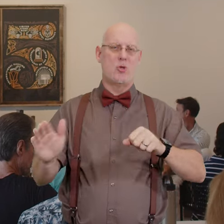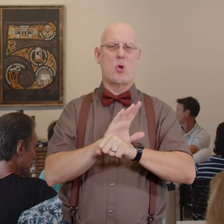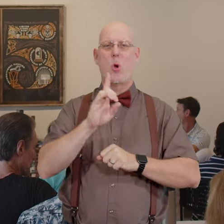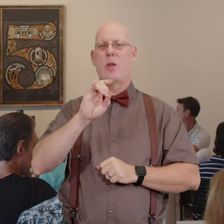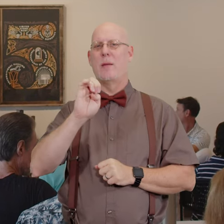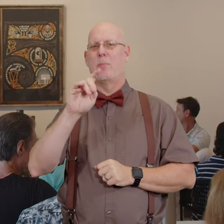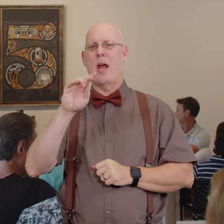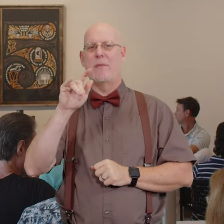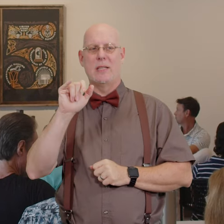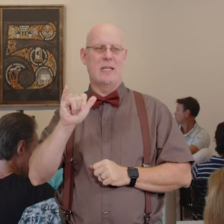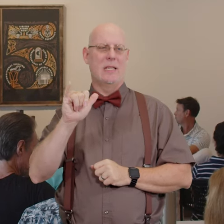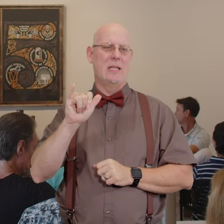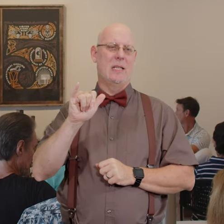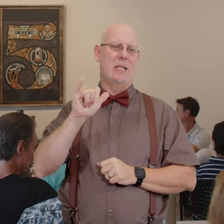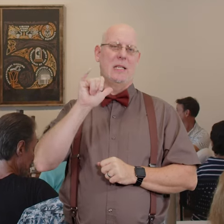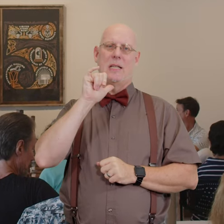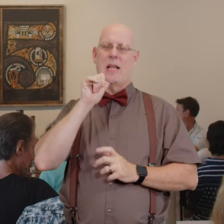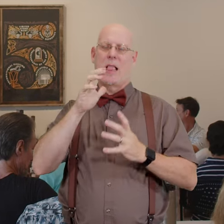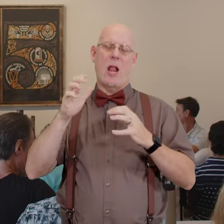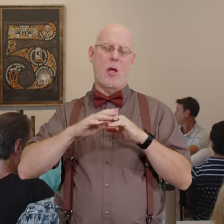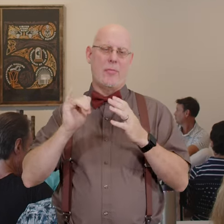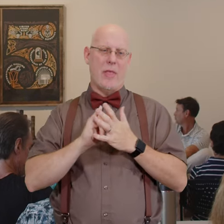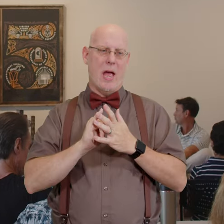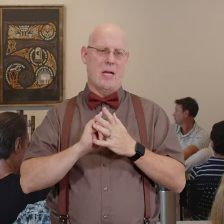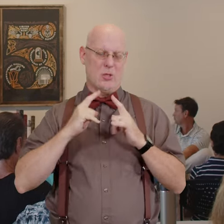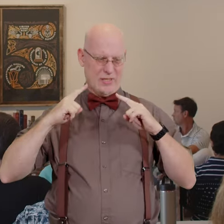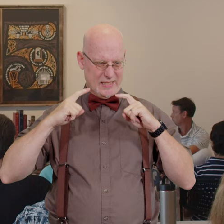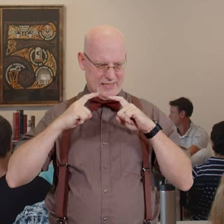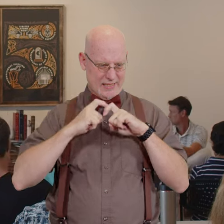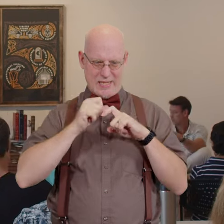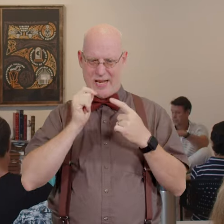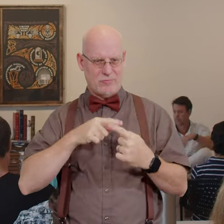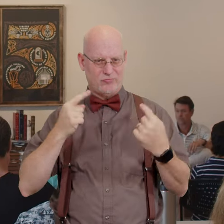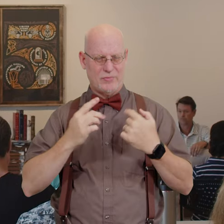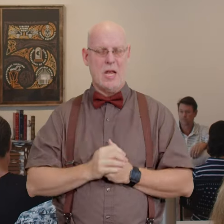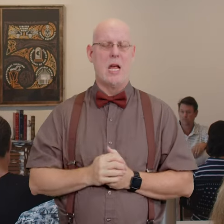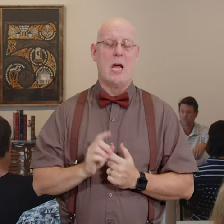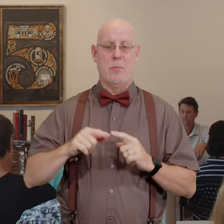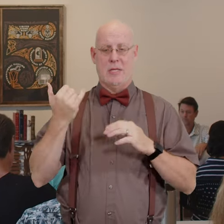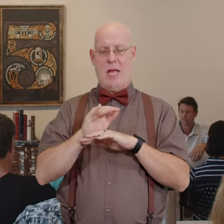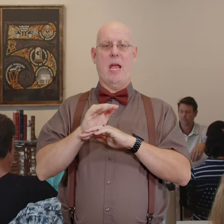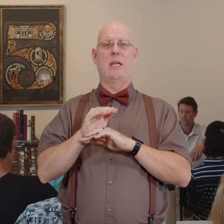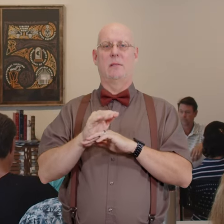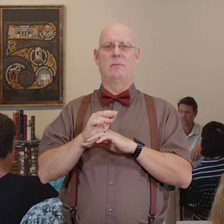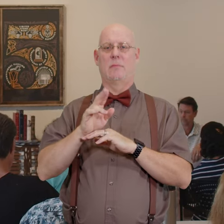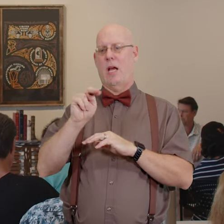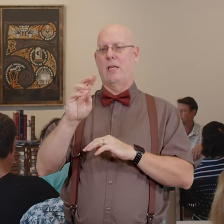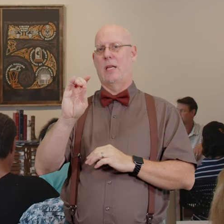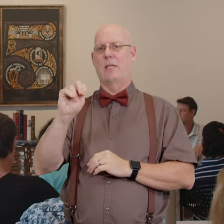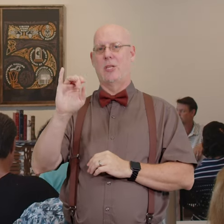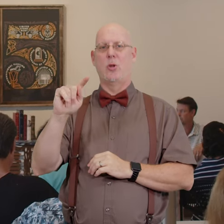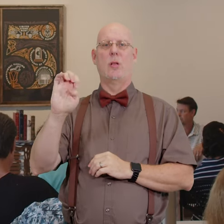There's not as much dissent on that until you get into the nitty-gritty of what we're capable of. And tonight we're unconditional election. So we bring